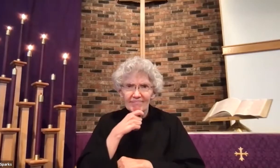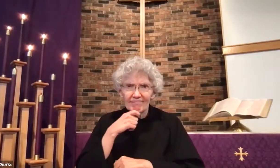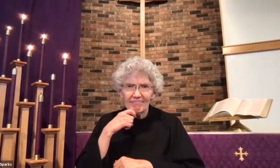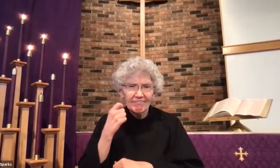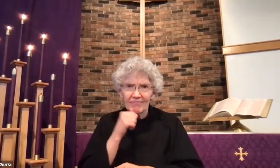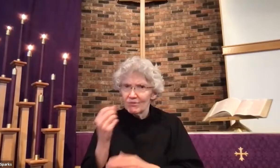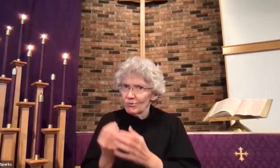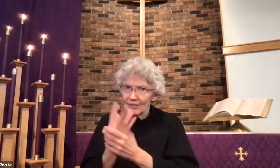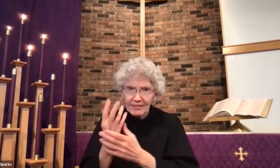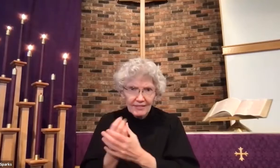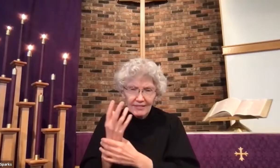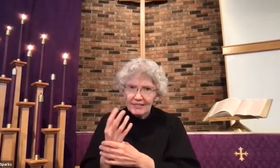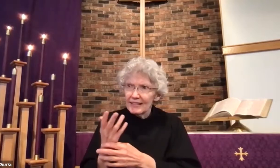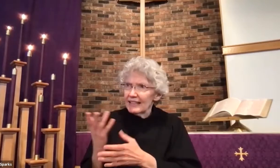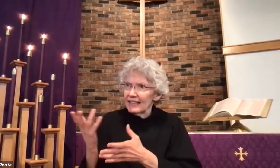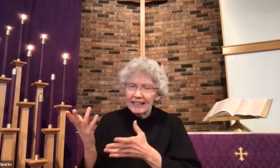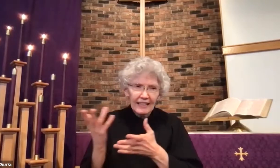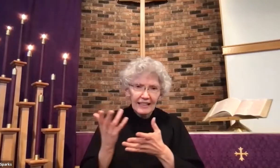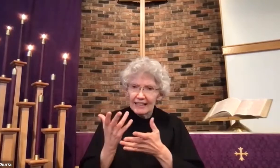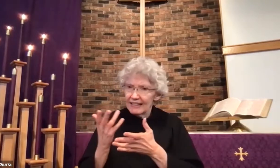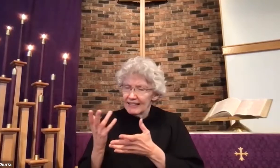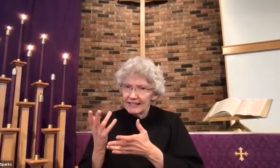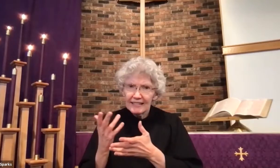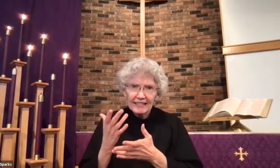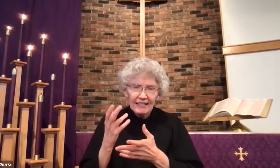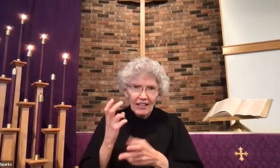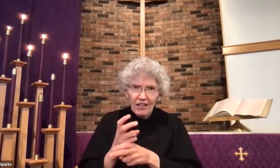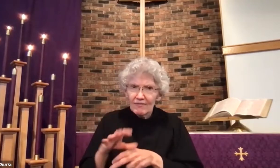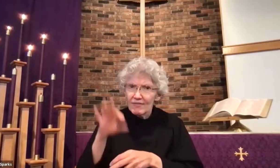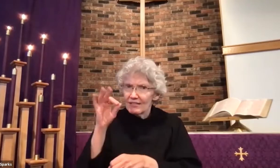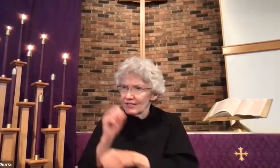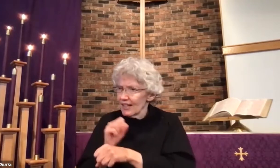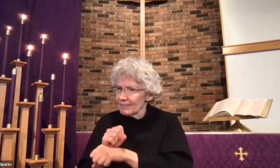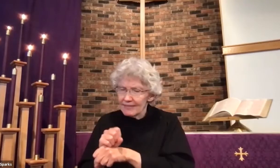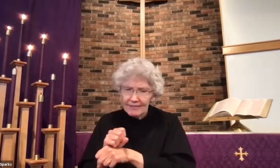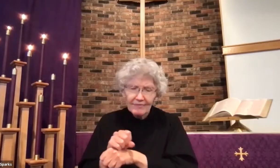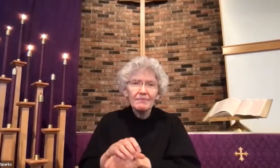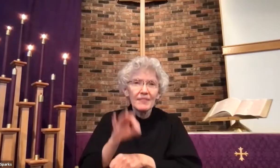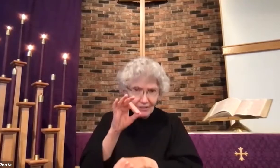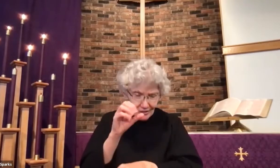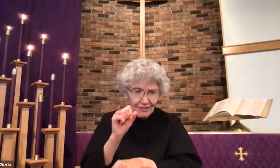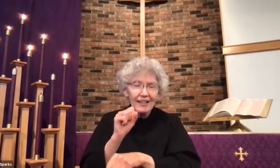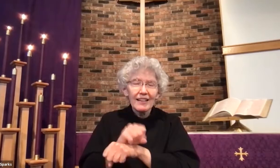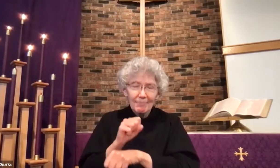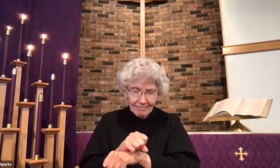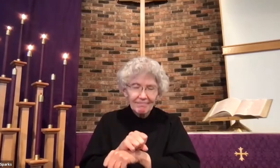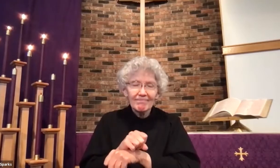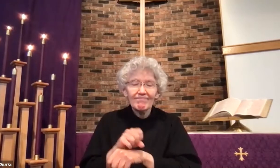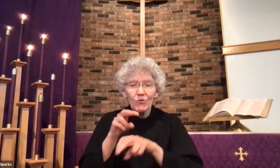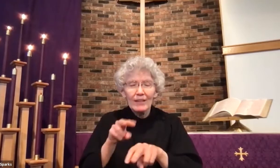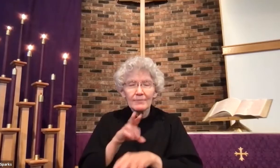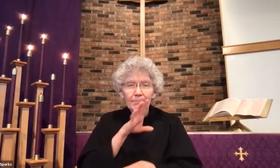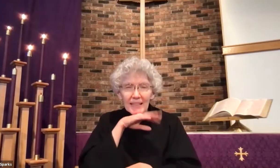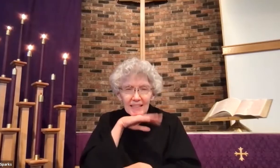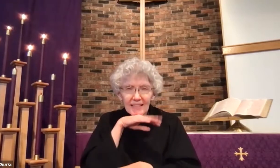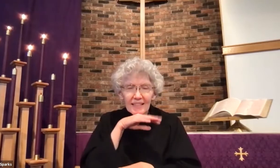money, so he went and got a job with one of the people who lived there. The man sent him into the fields to feed pigs. He